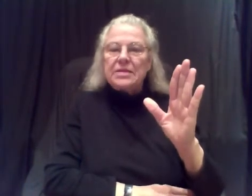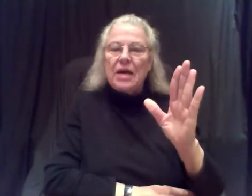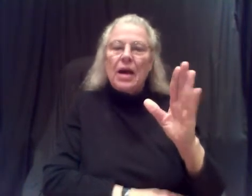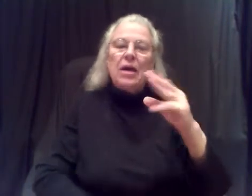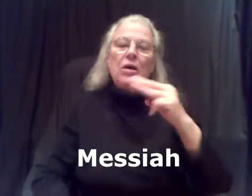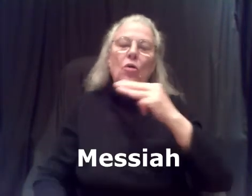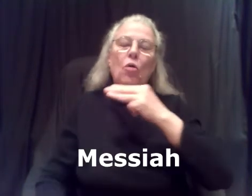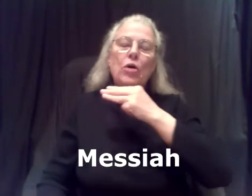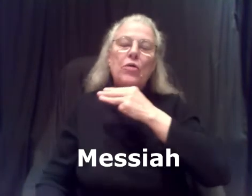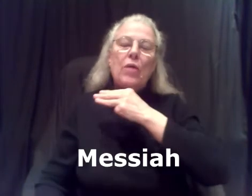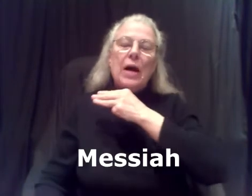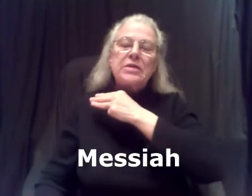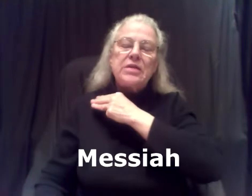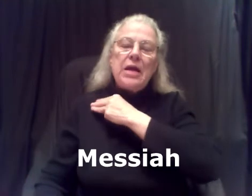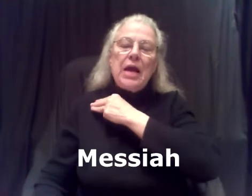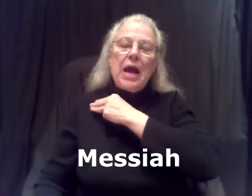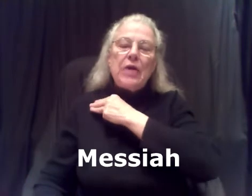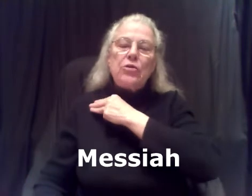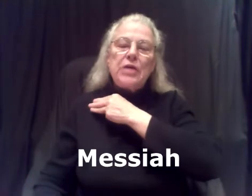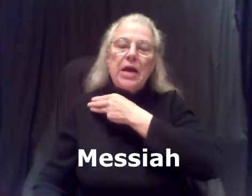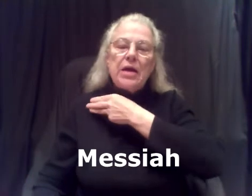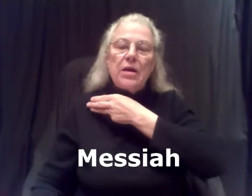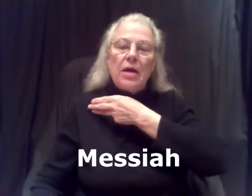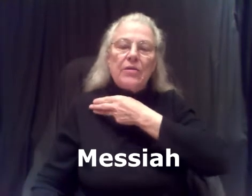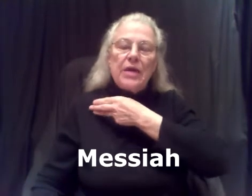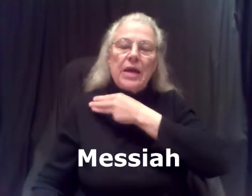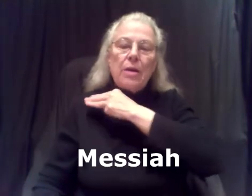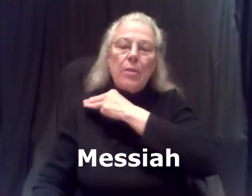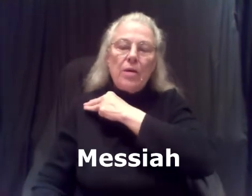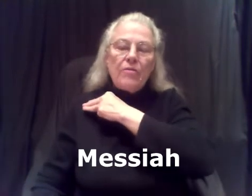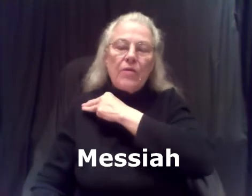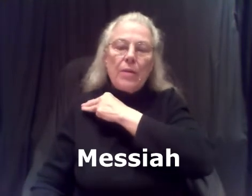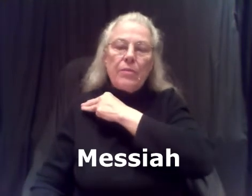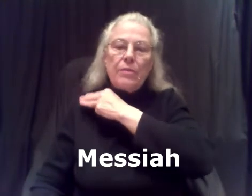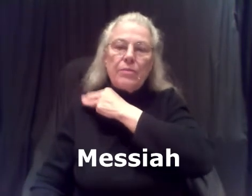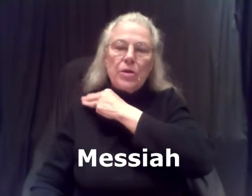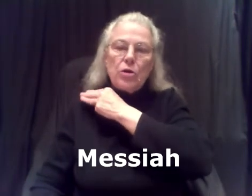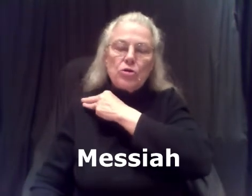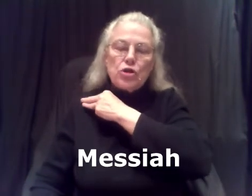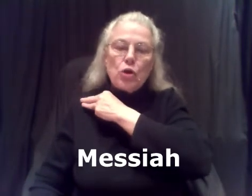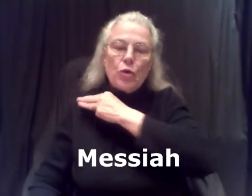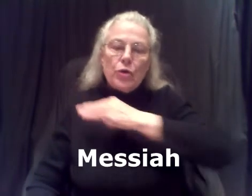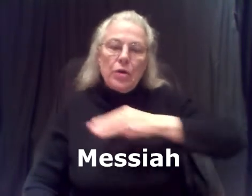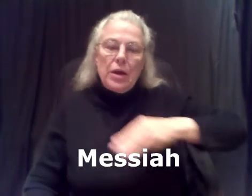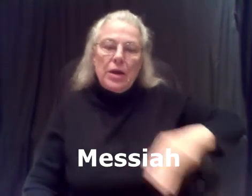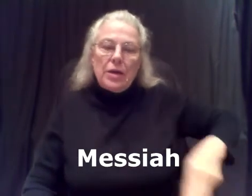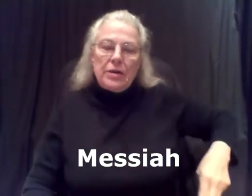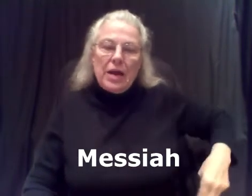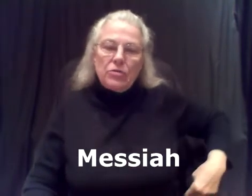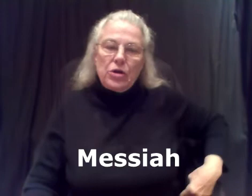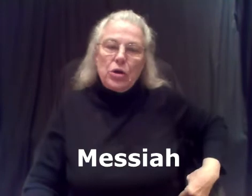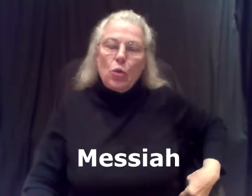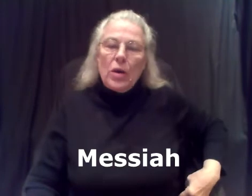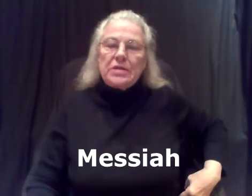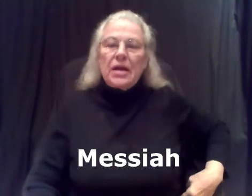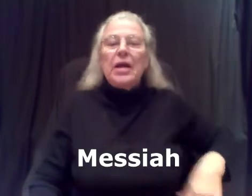Messiah or Christ, and you take it, the M from your shoulder down to your waistline.